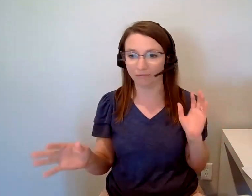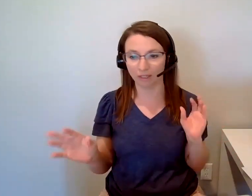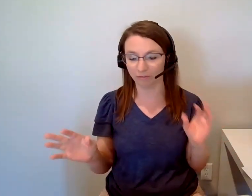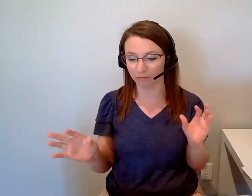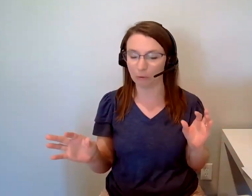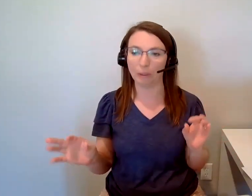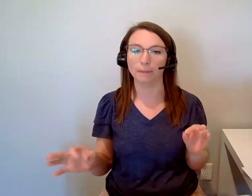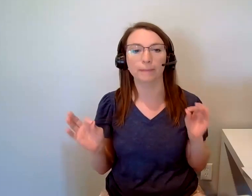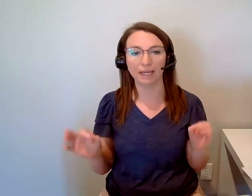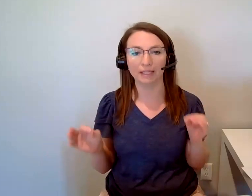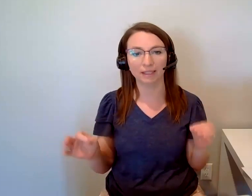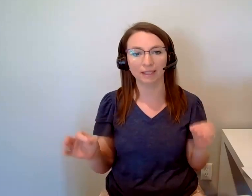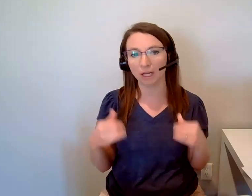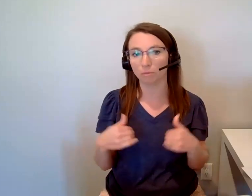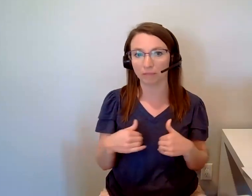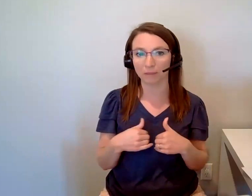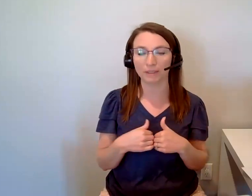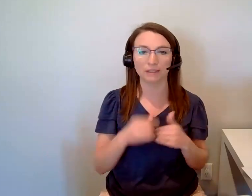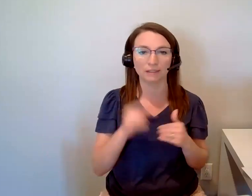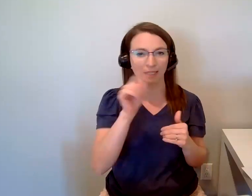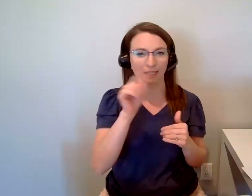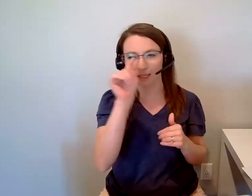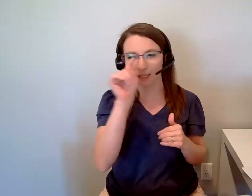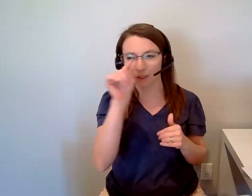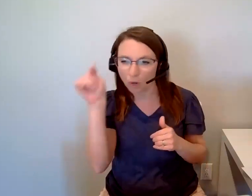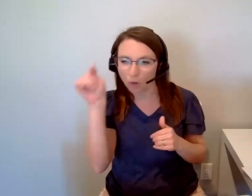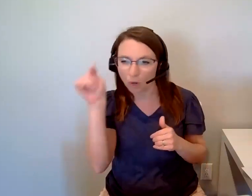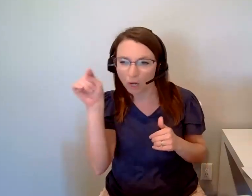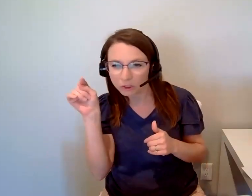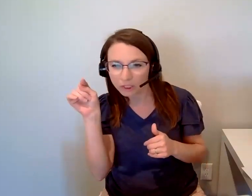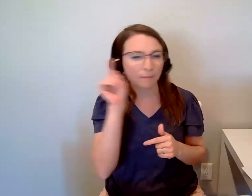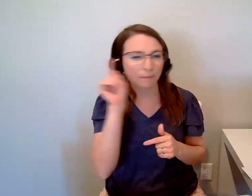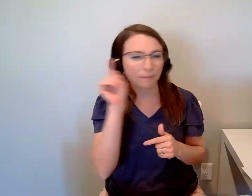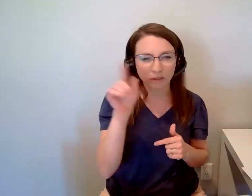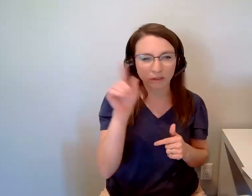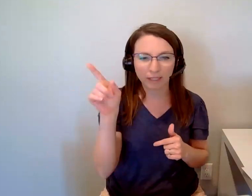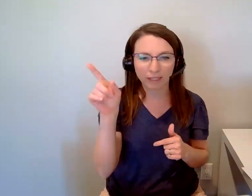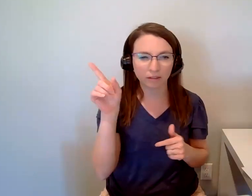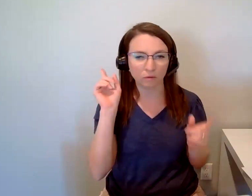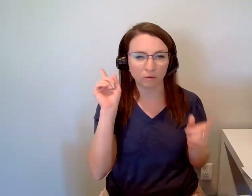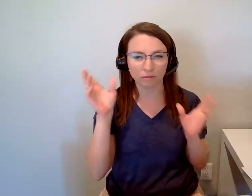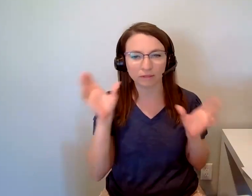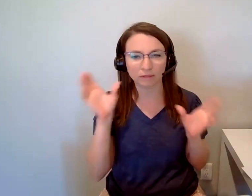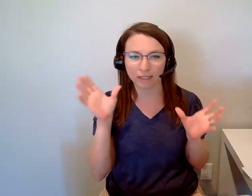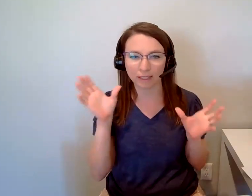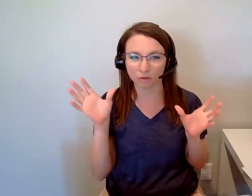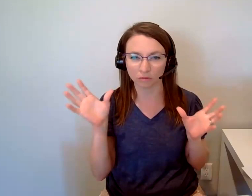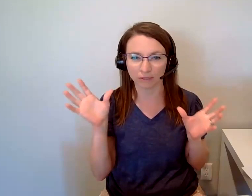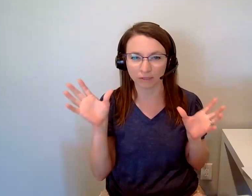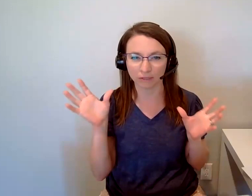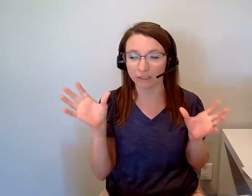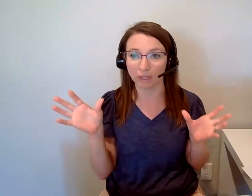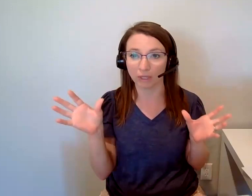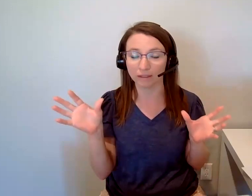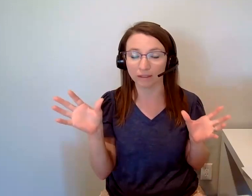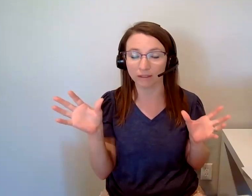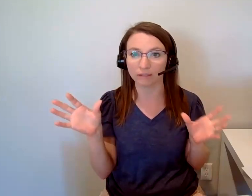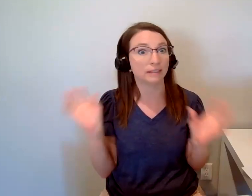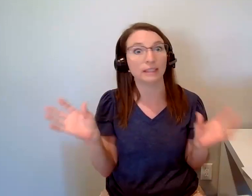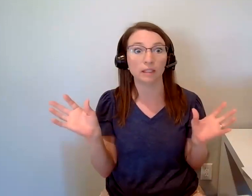You don't have to have your video on, but it does help me because I can kind of watch and make sure that, you're signing your sign correctly. And if I